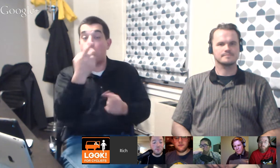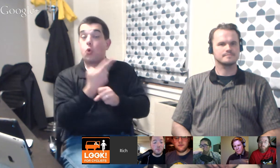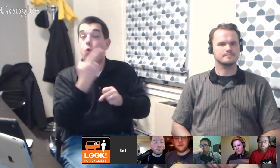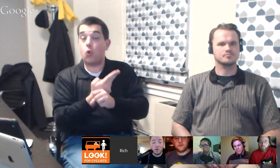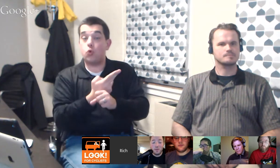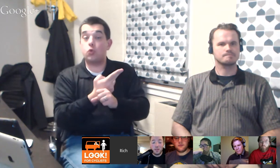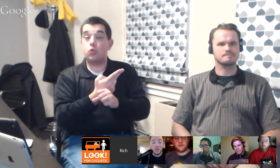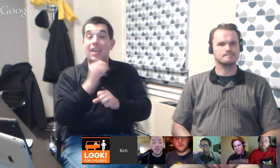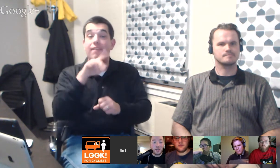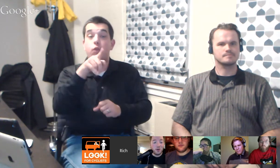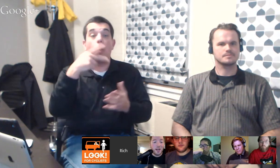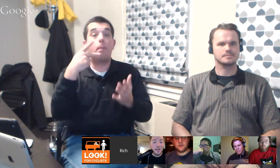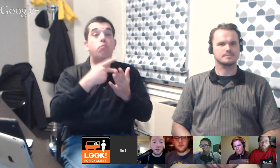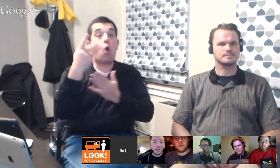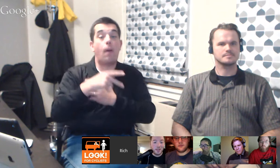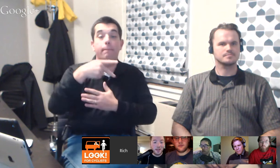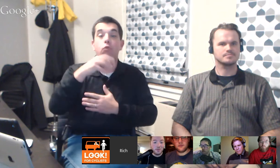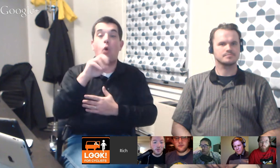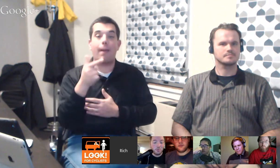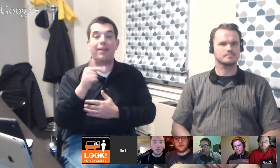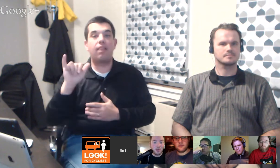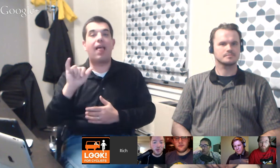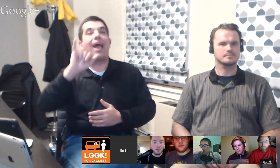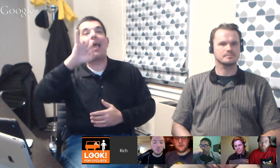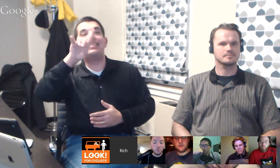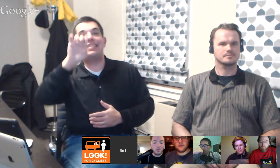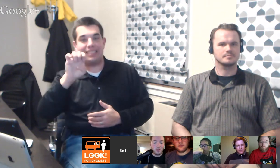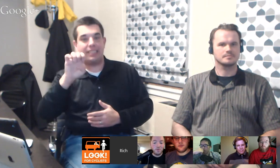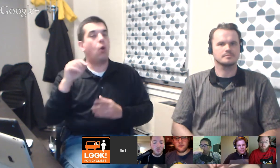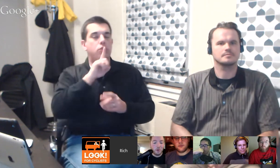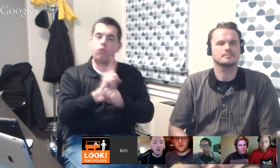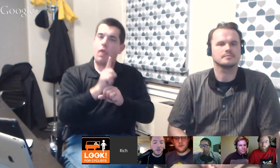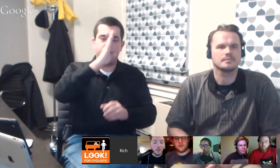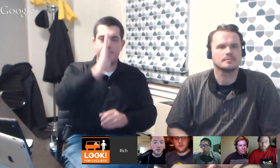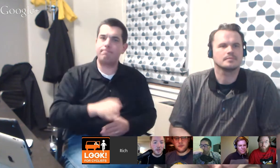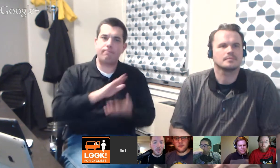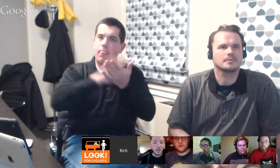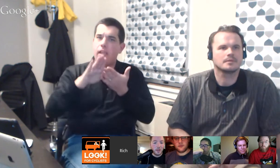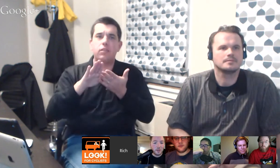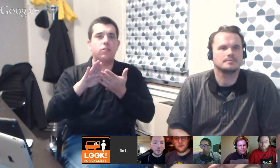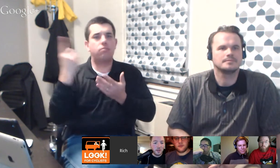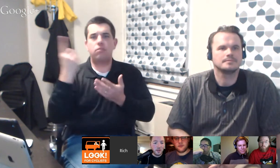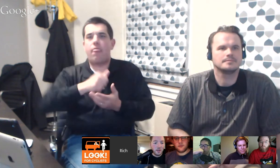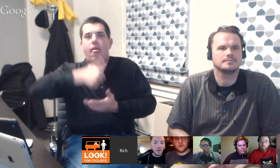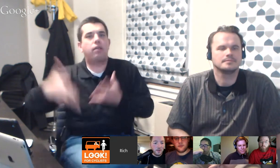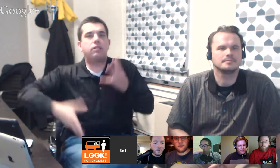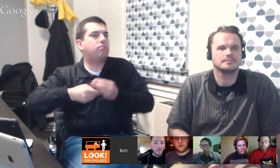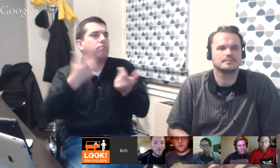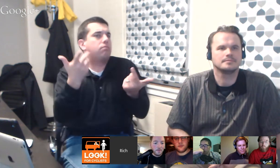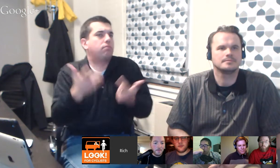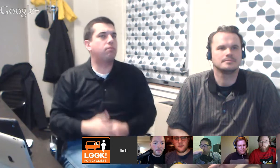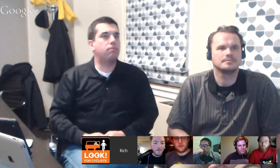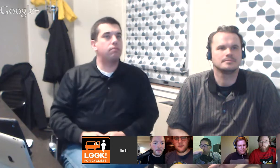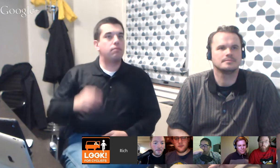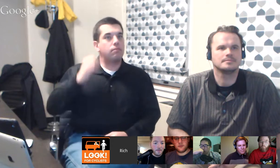you're programming, like in your IDE or anything like that, or is it pretty straightforward? You don't need anything else.